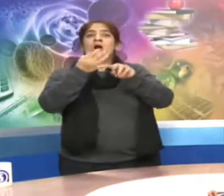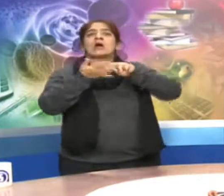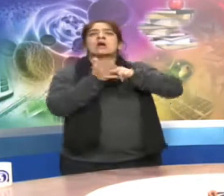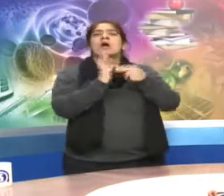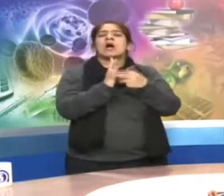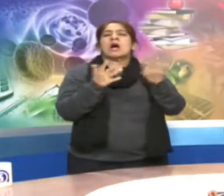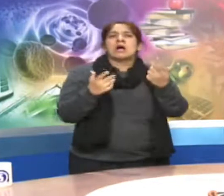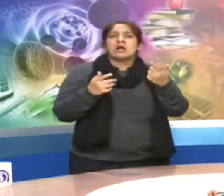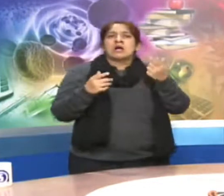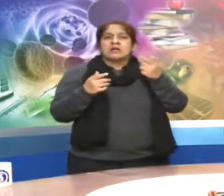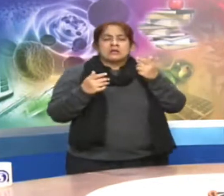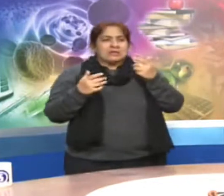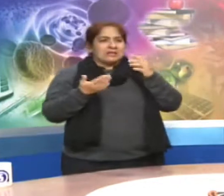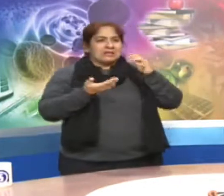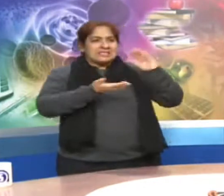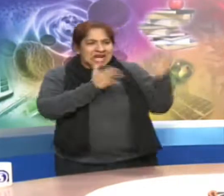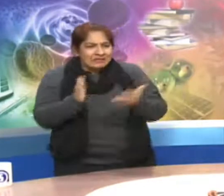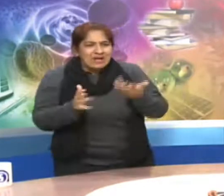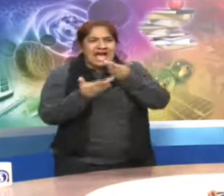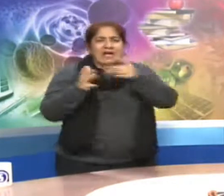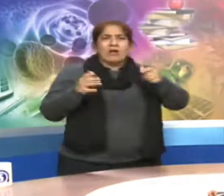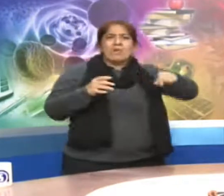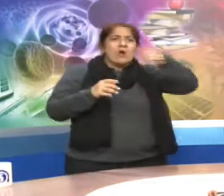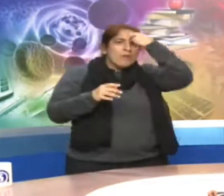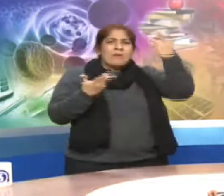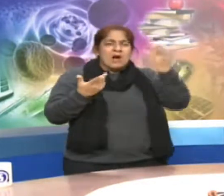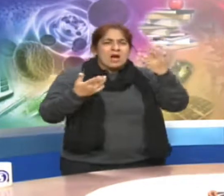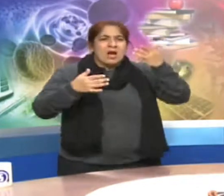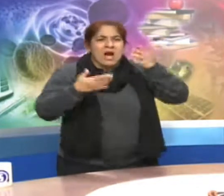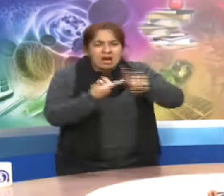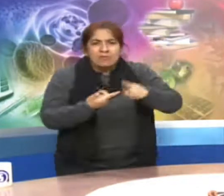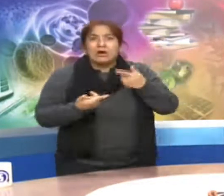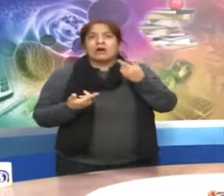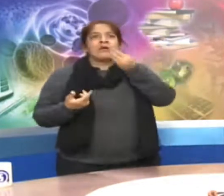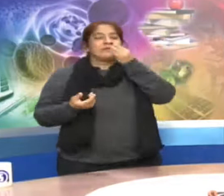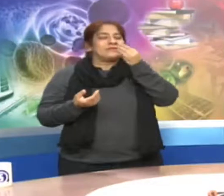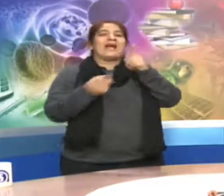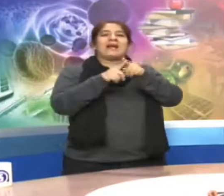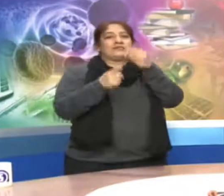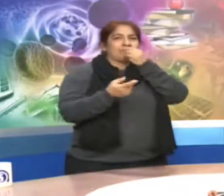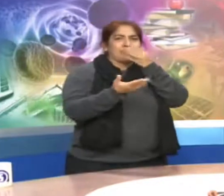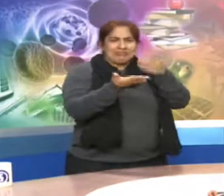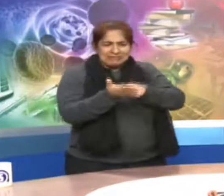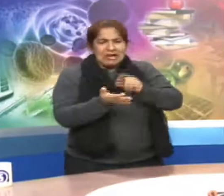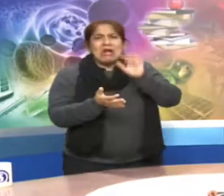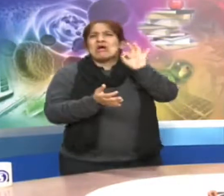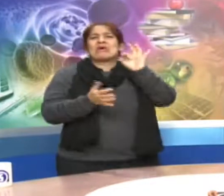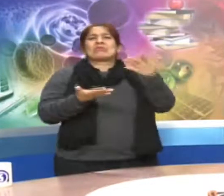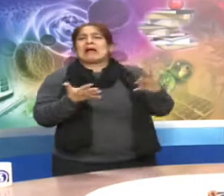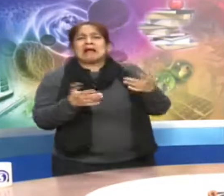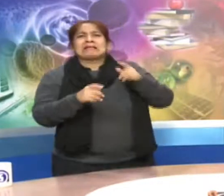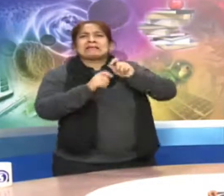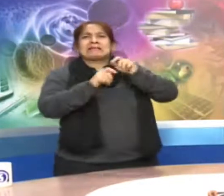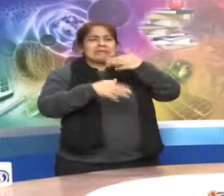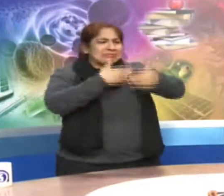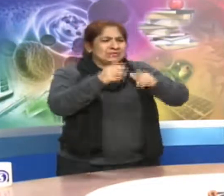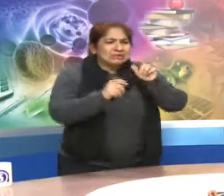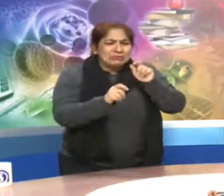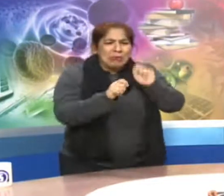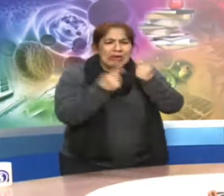Fourth is proper use of product and service. Any product and service